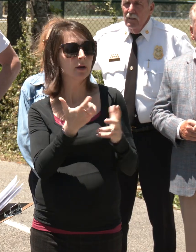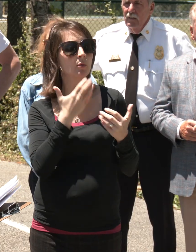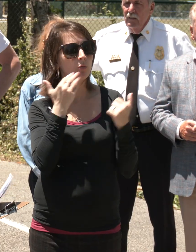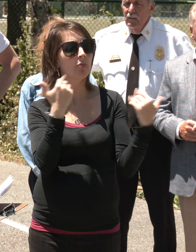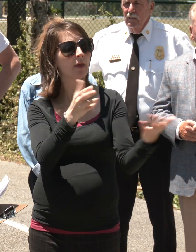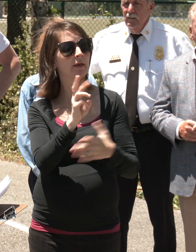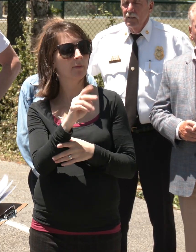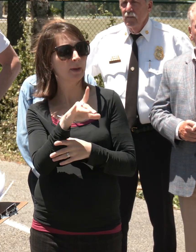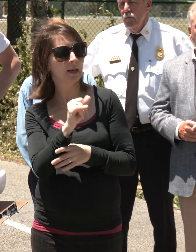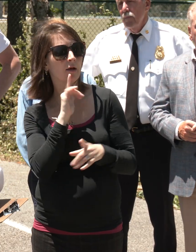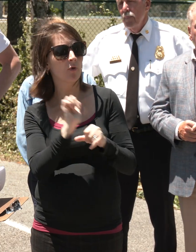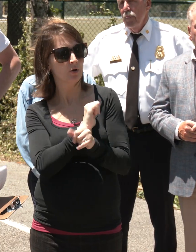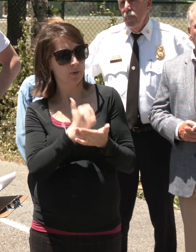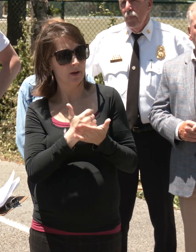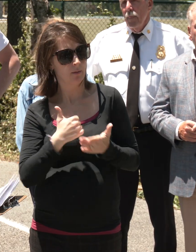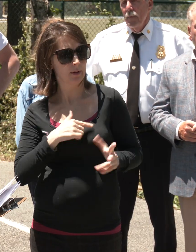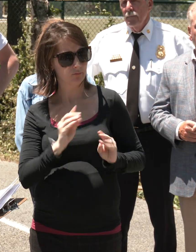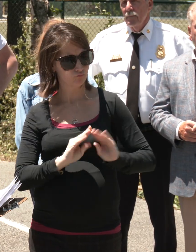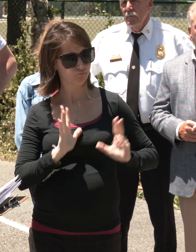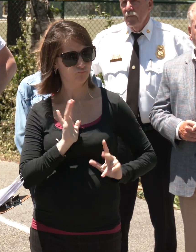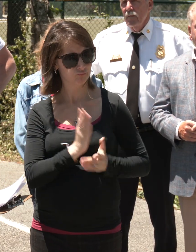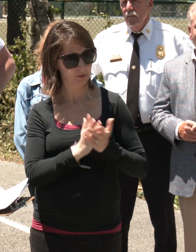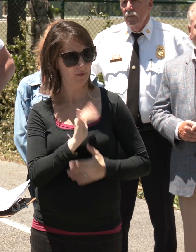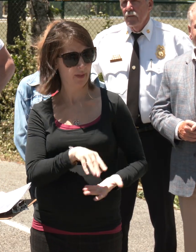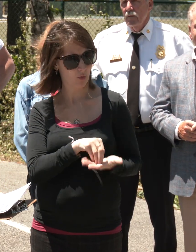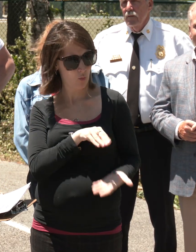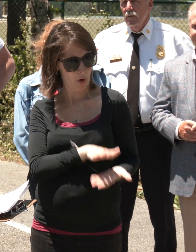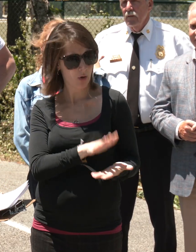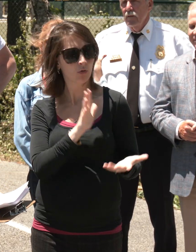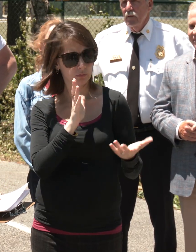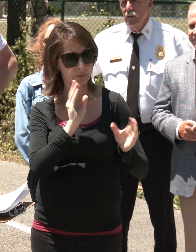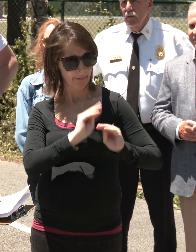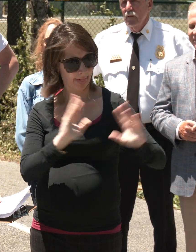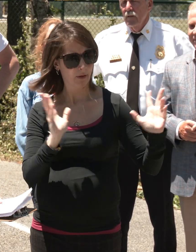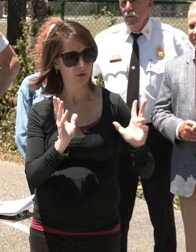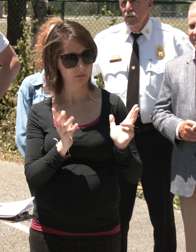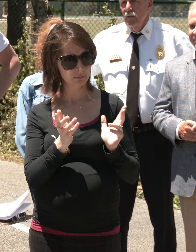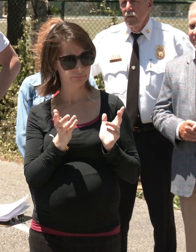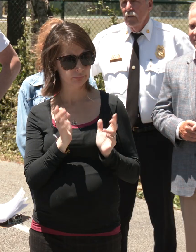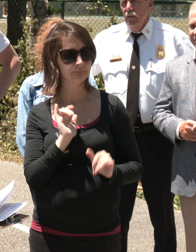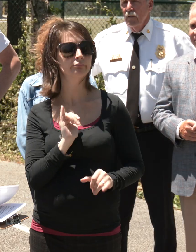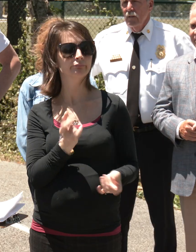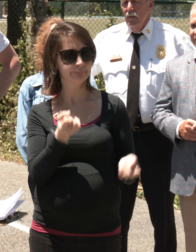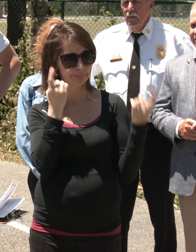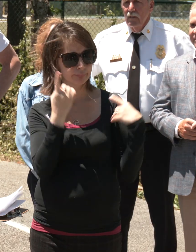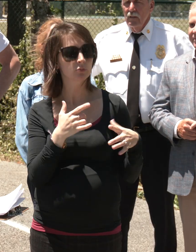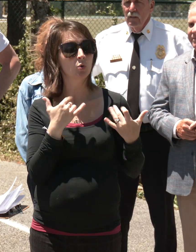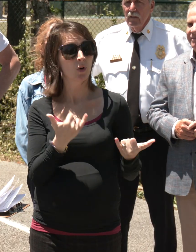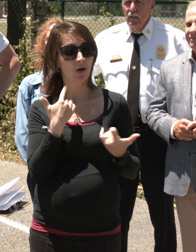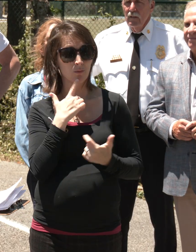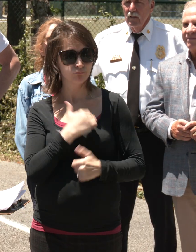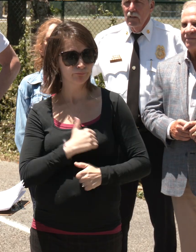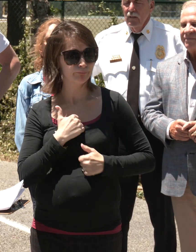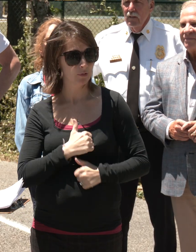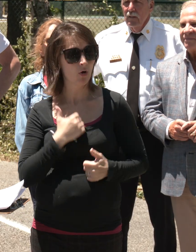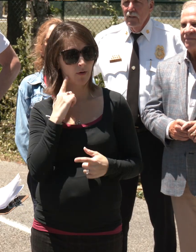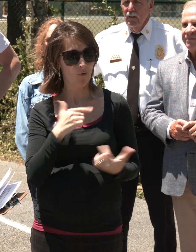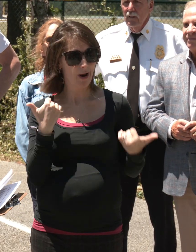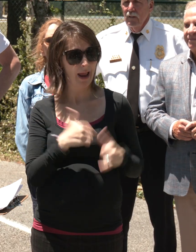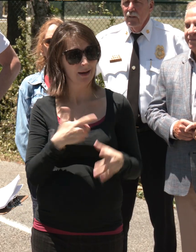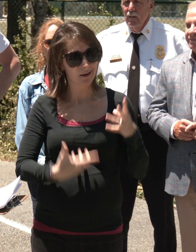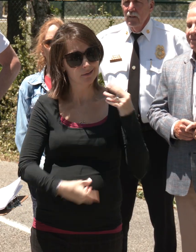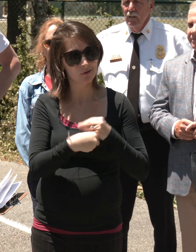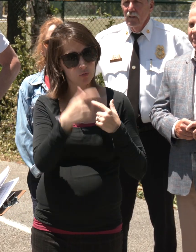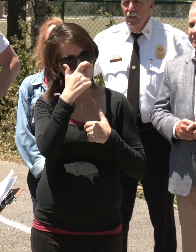helping us clear some of that record up. And I am truly sorry for any additional trauma